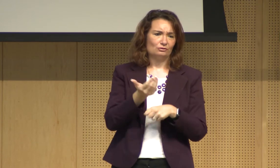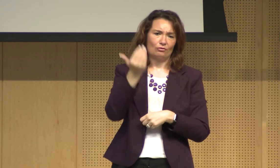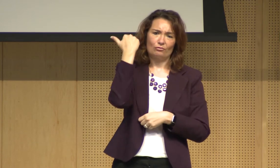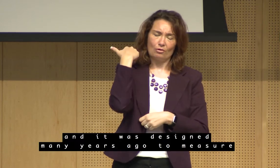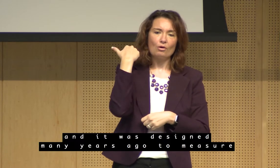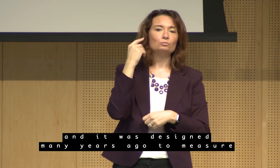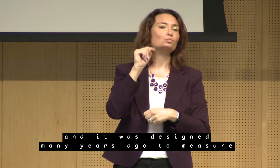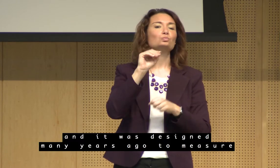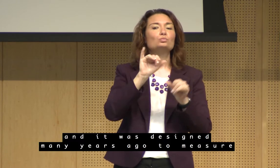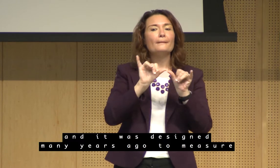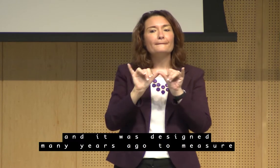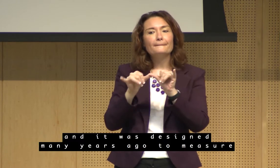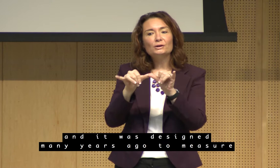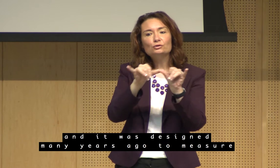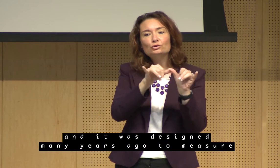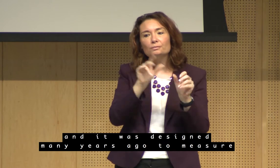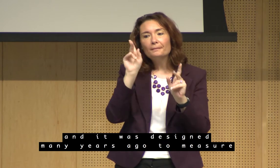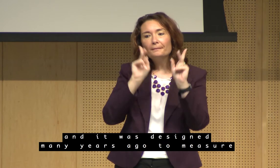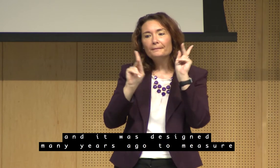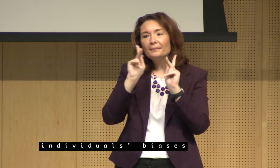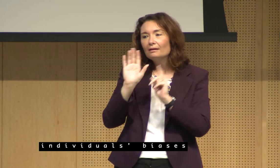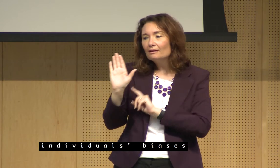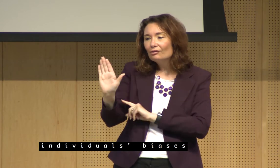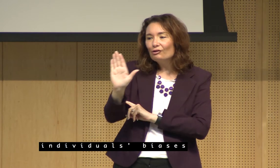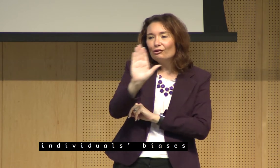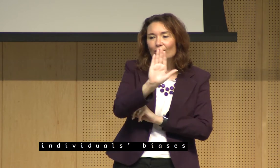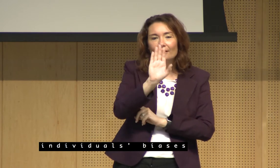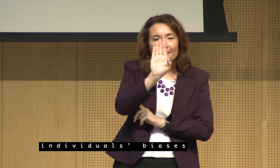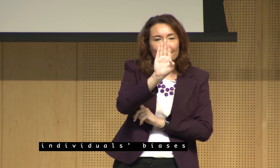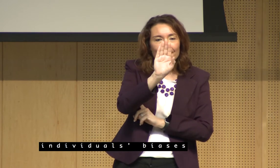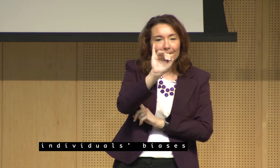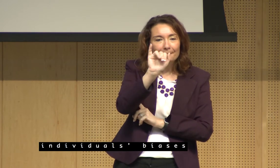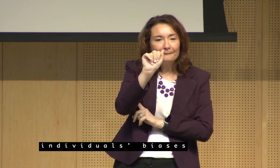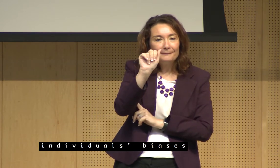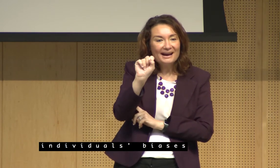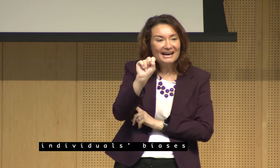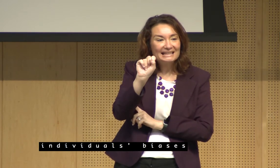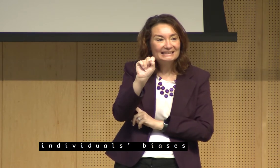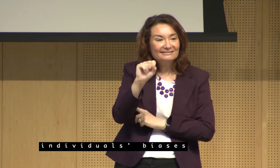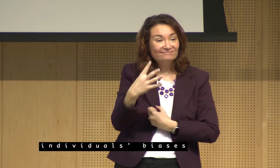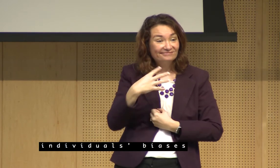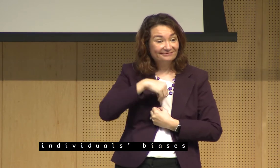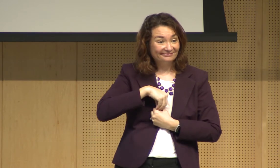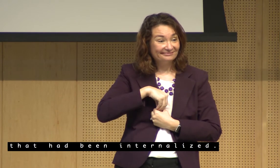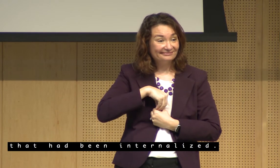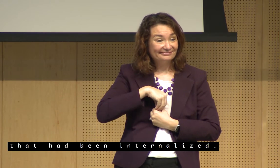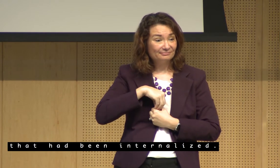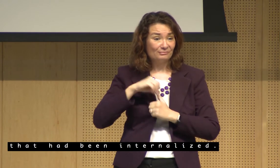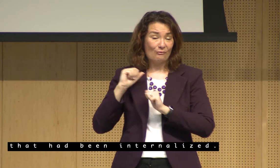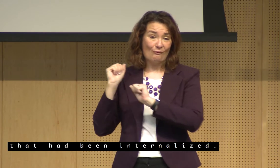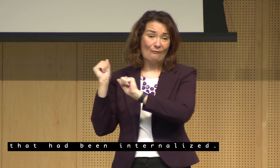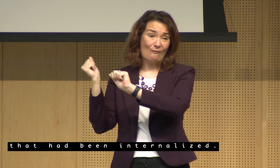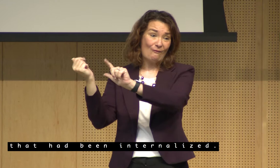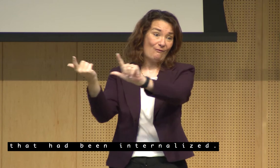and it was designed many years ago to measure individuals' biases that have been internalized.